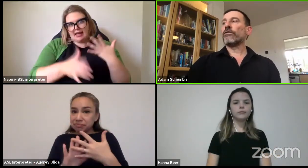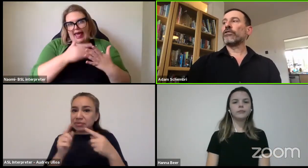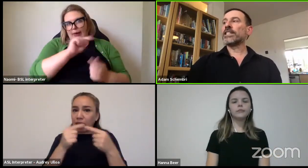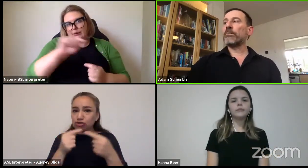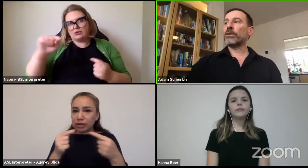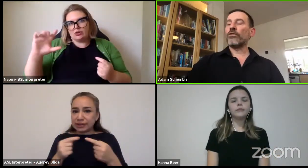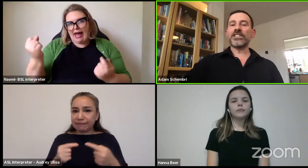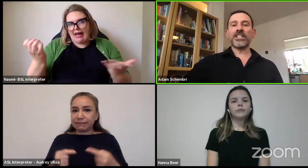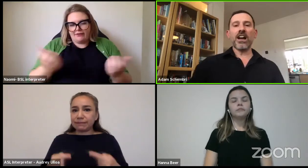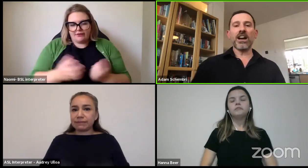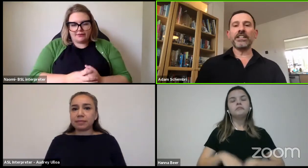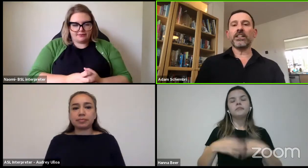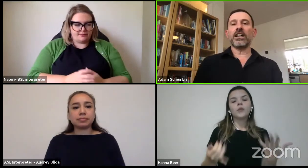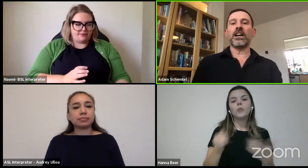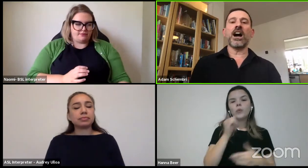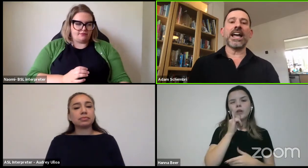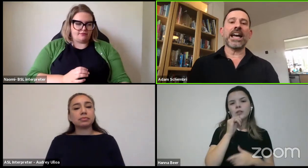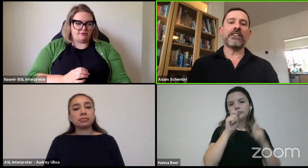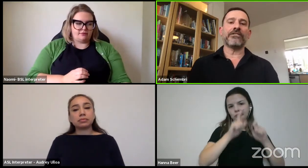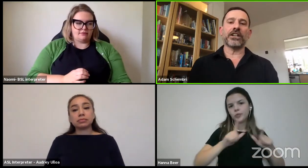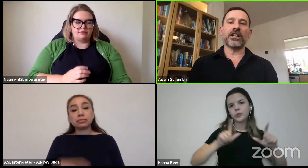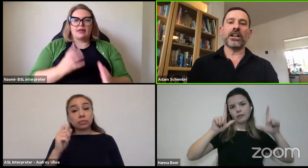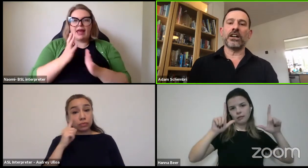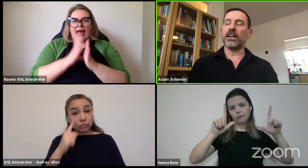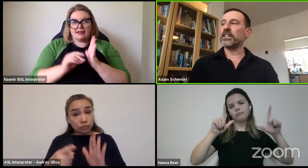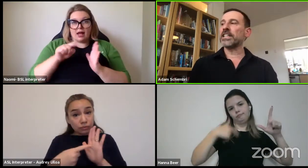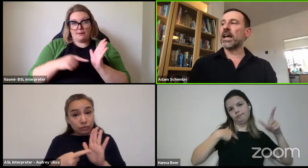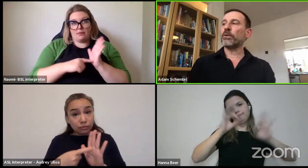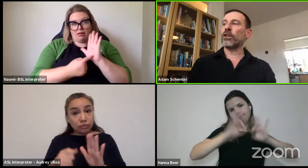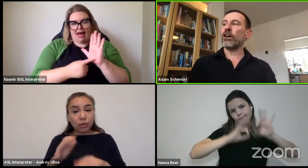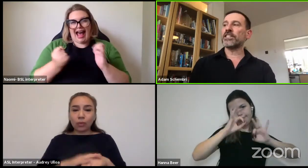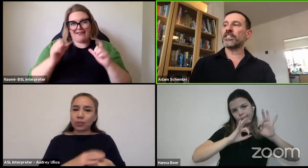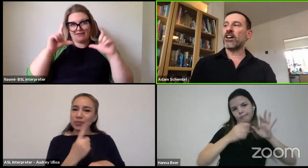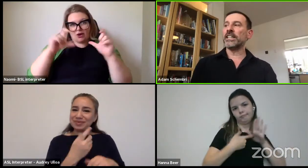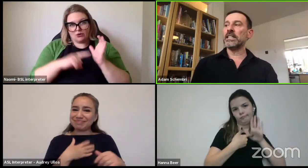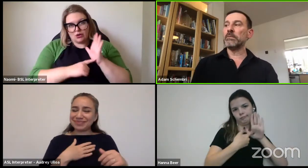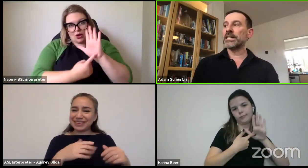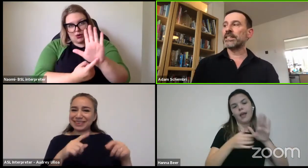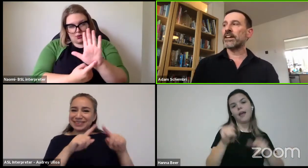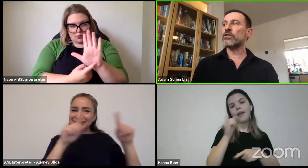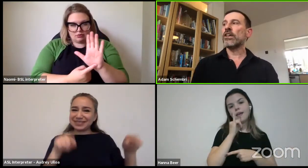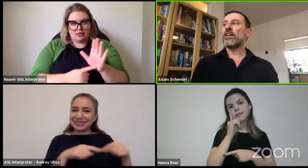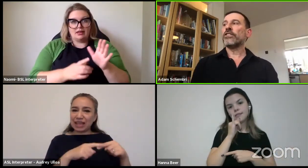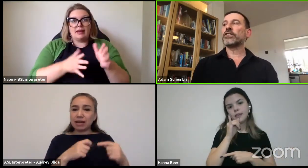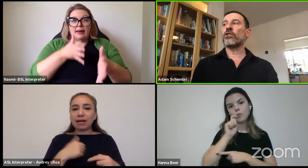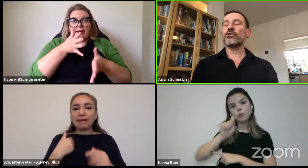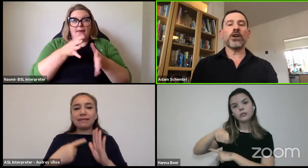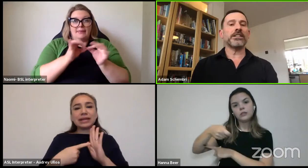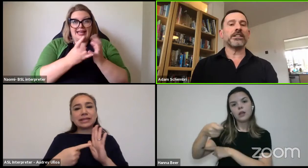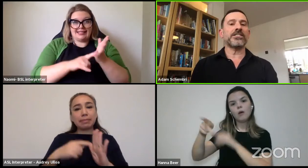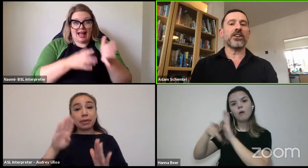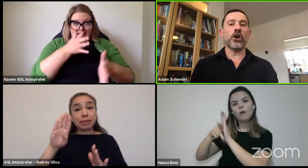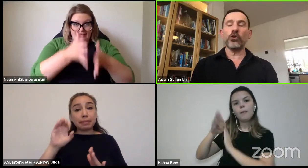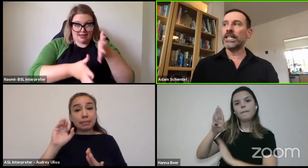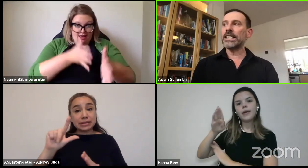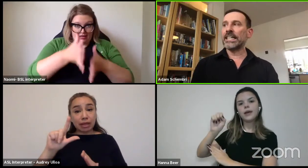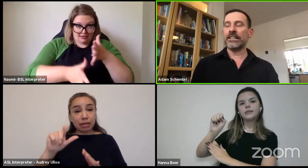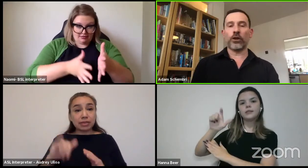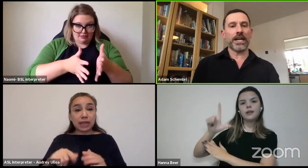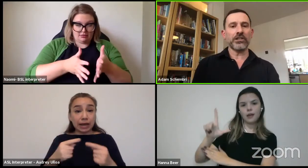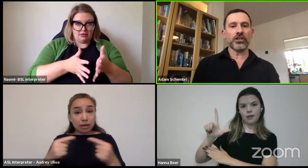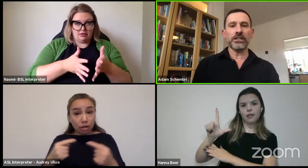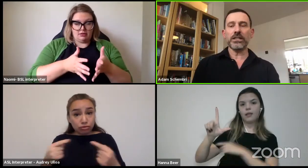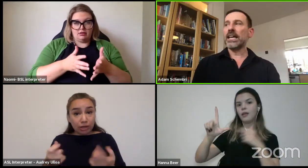So for example, on the slide, I have an example of a sign in BSL that contrasts only